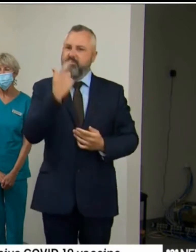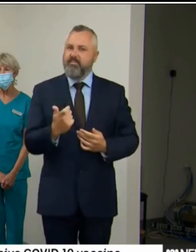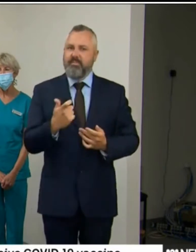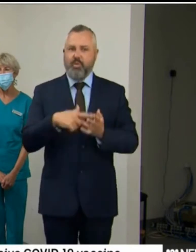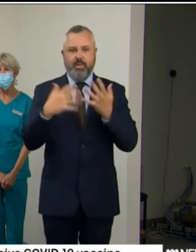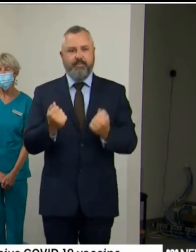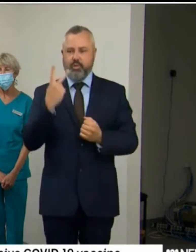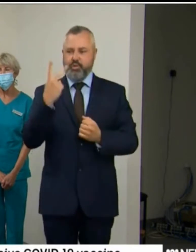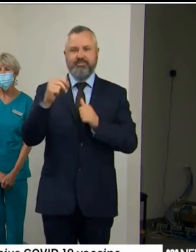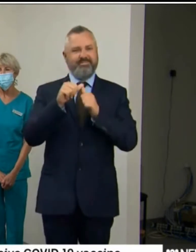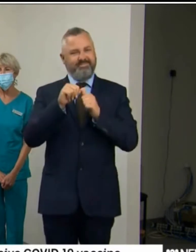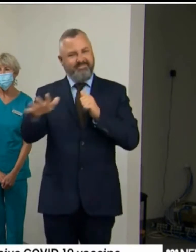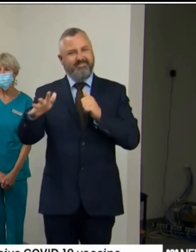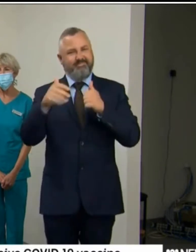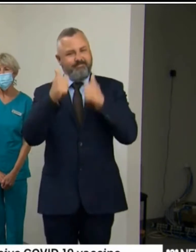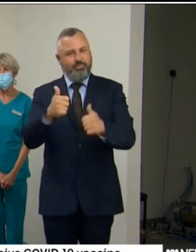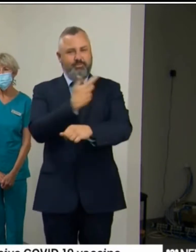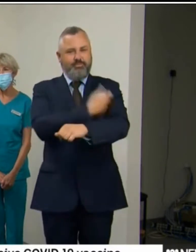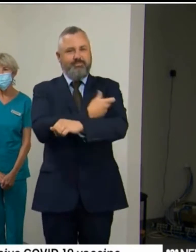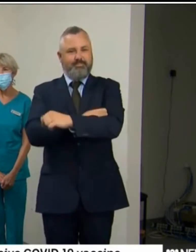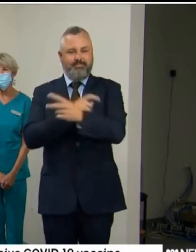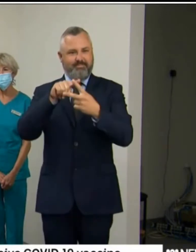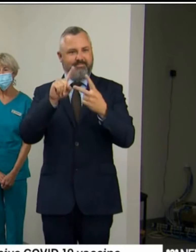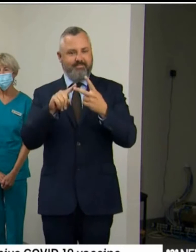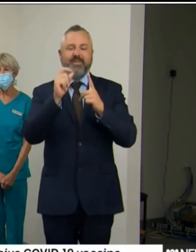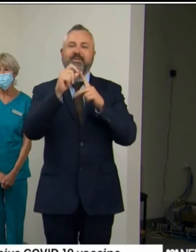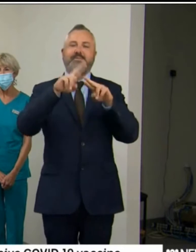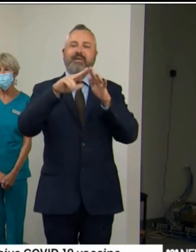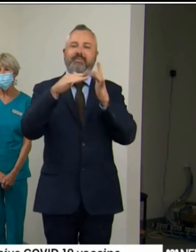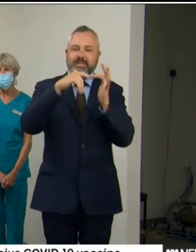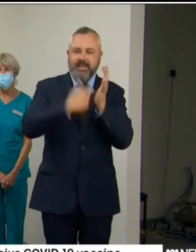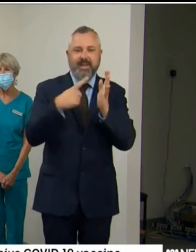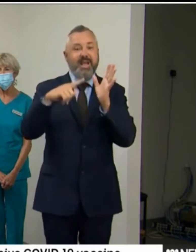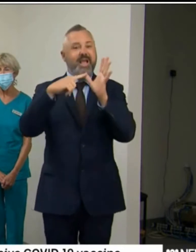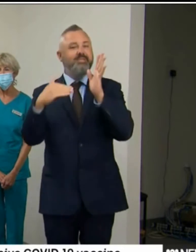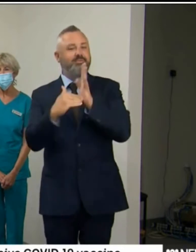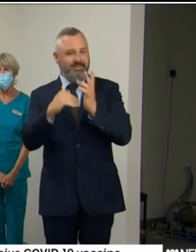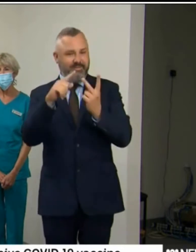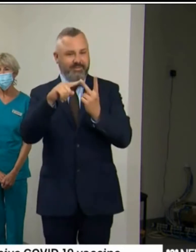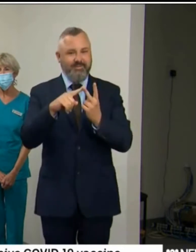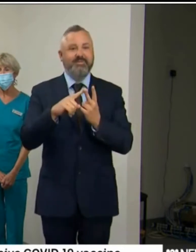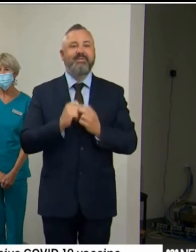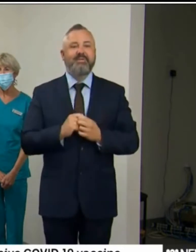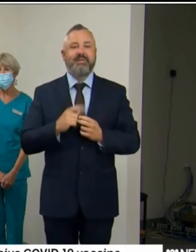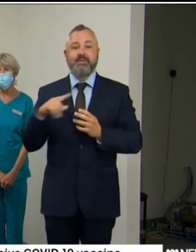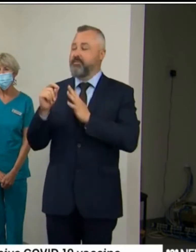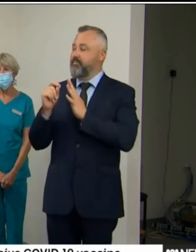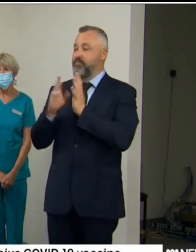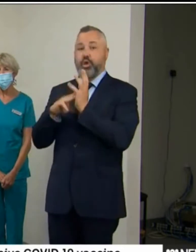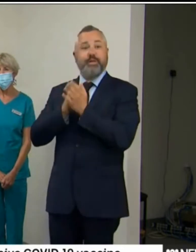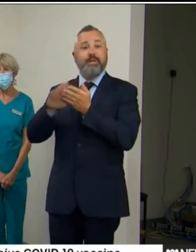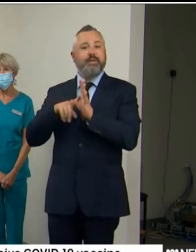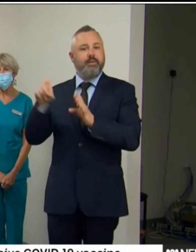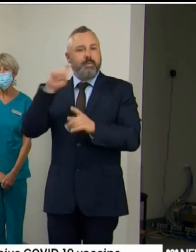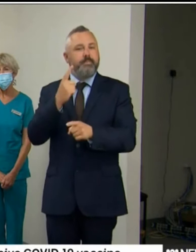vaccines in the world as our early vaccines. Both the Pfizer and AstraZeneca vaccine, and Professor Murphy will address this, have had outstanding